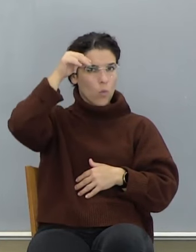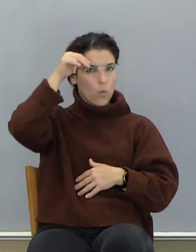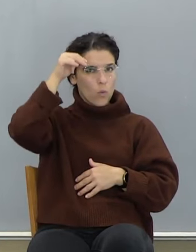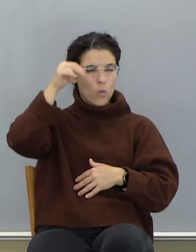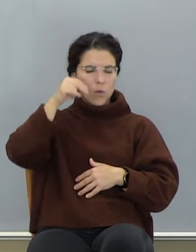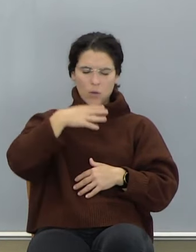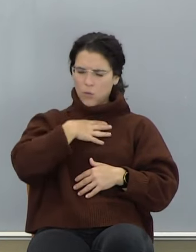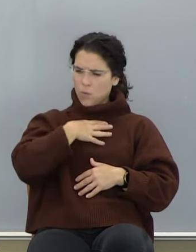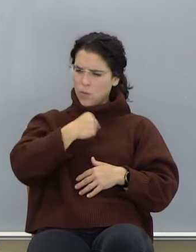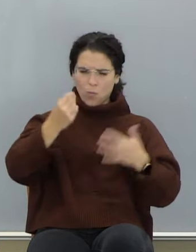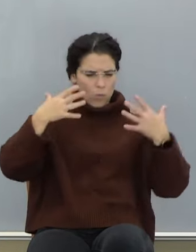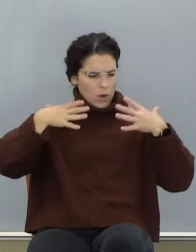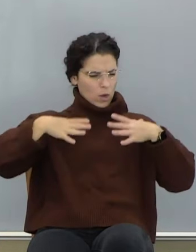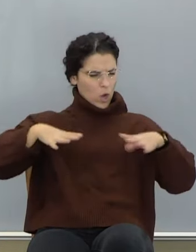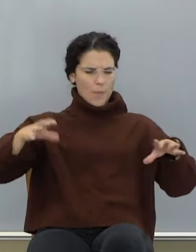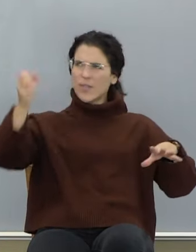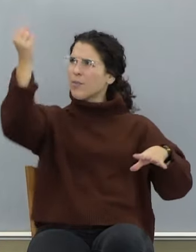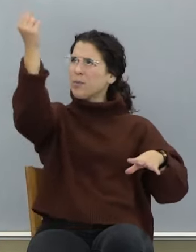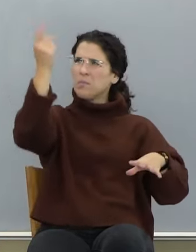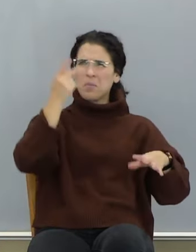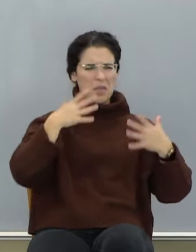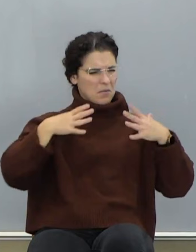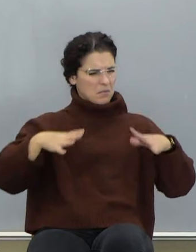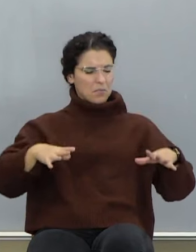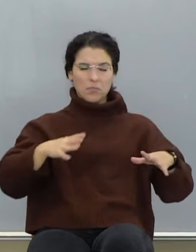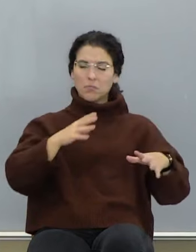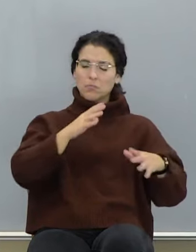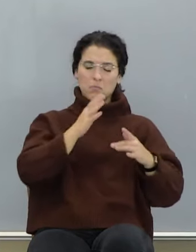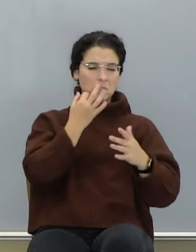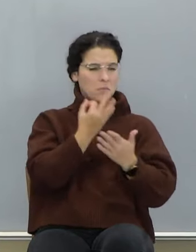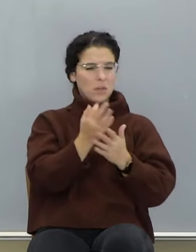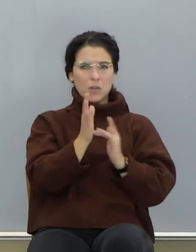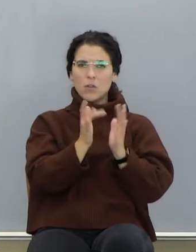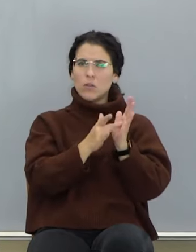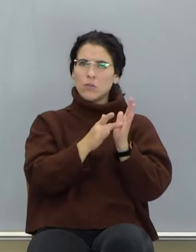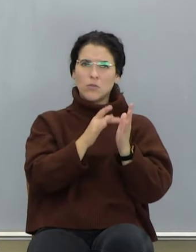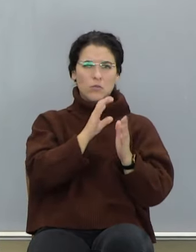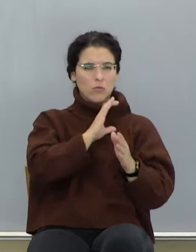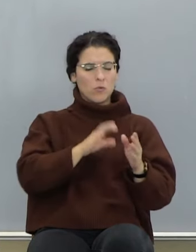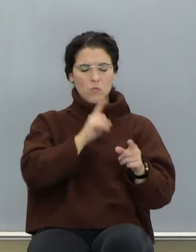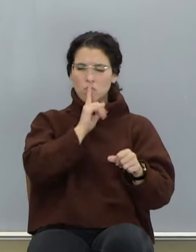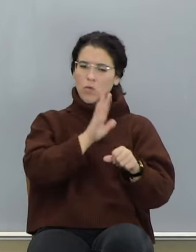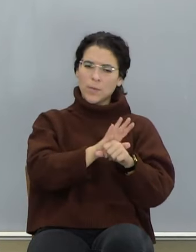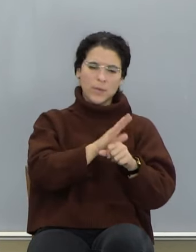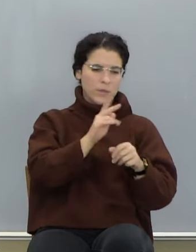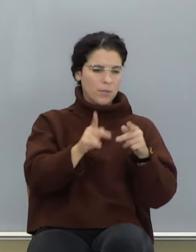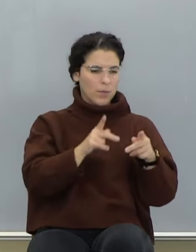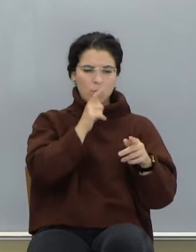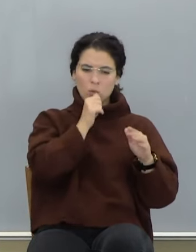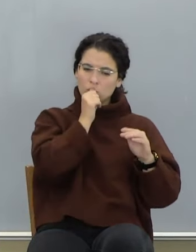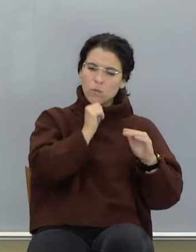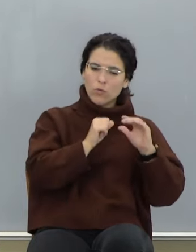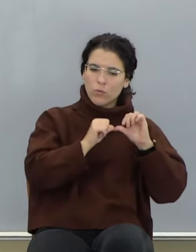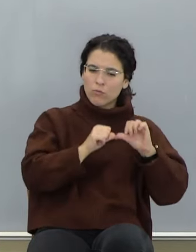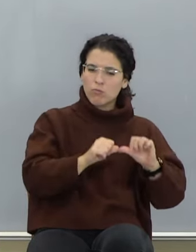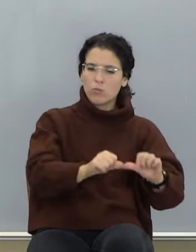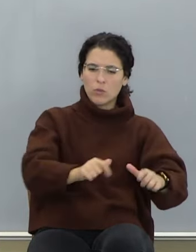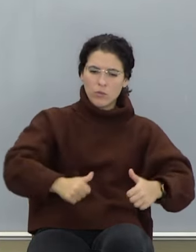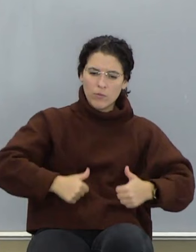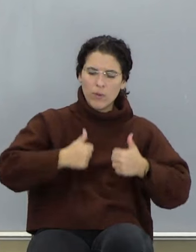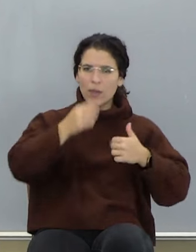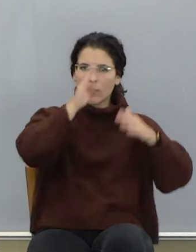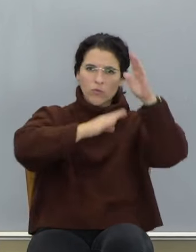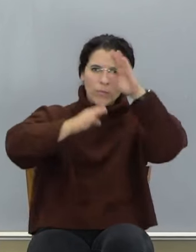hosts, they're wearing white garments. In fact, Jesus promises those who endure and survive the tribulational period, he says, hey, chill out,